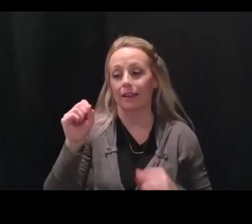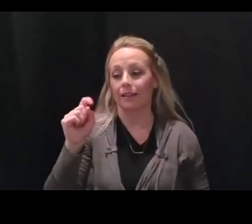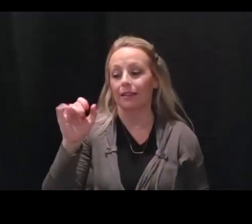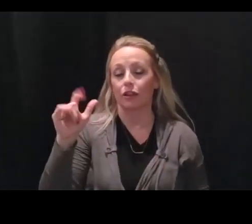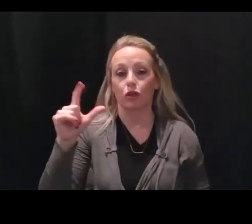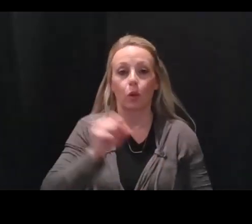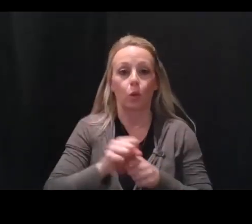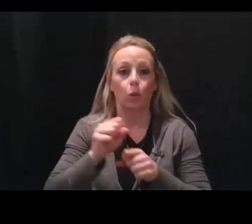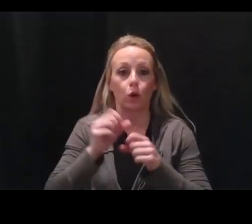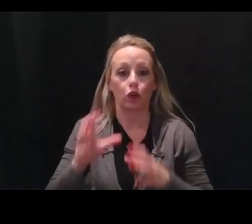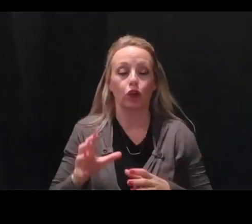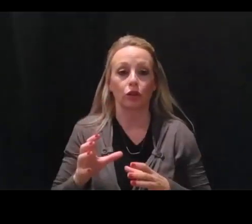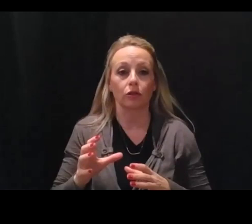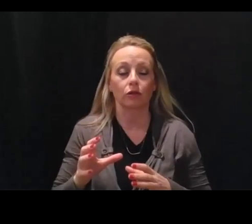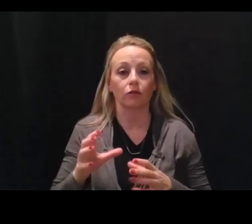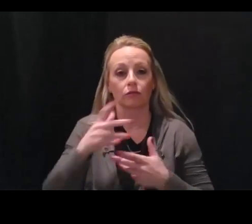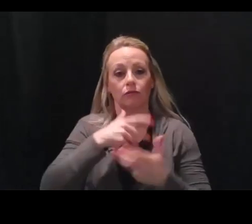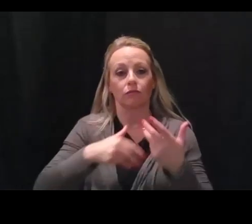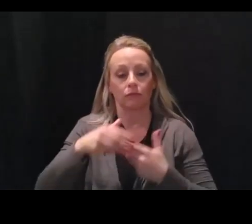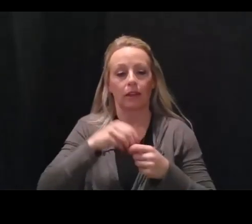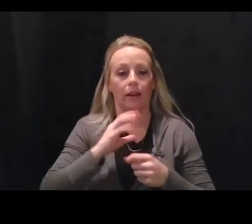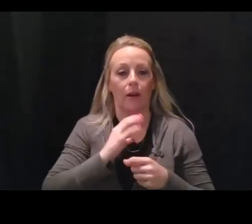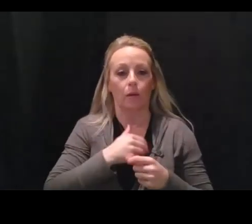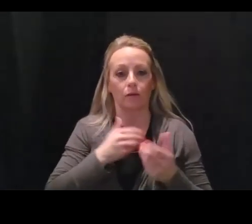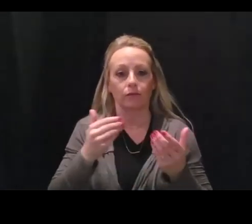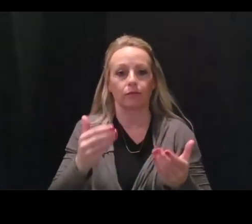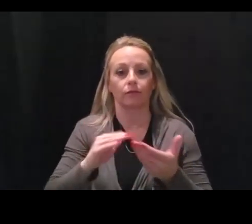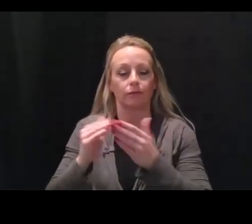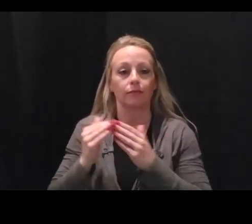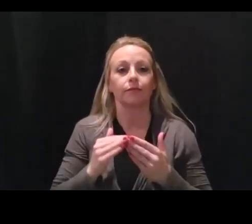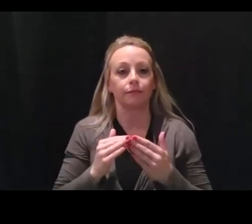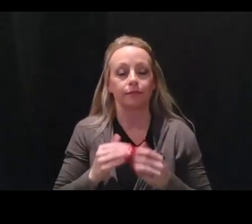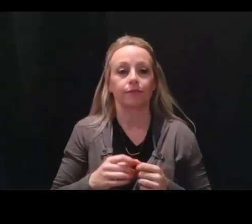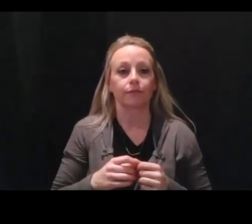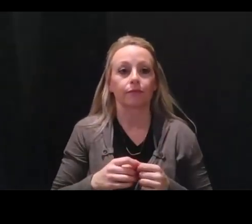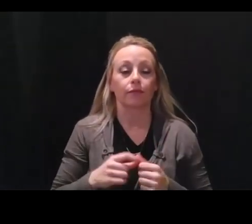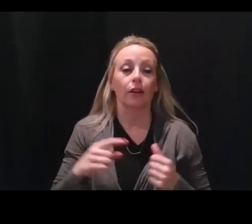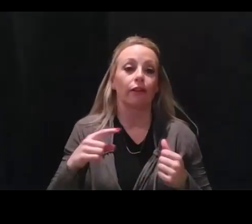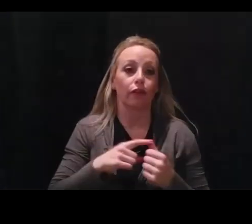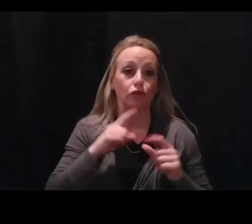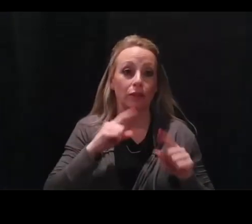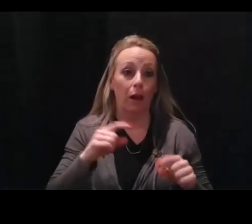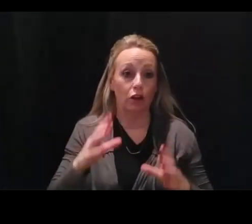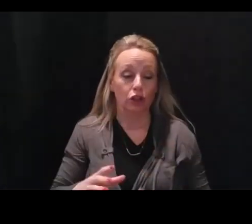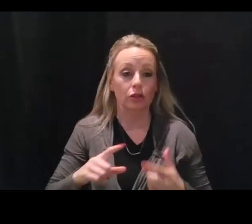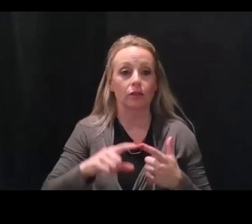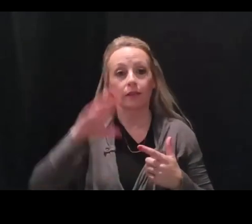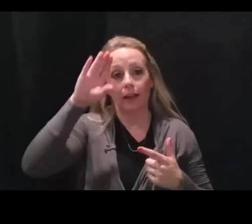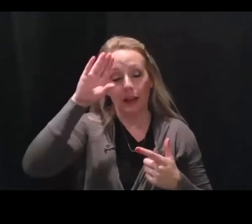This is not an exhaustive list, but it includes first responders, fire, law